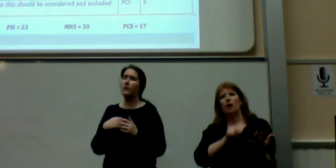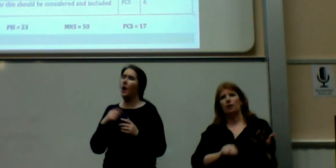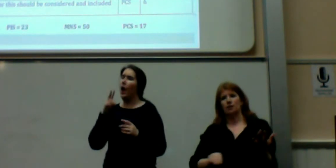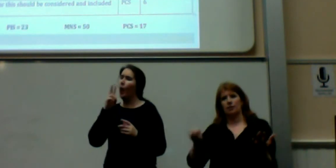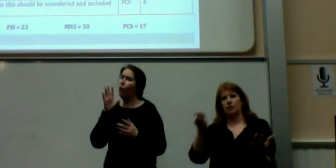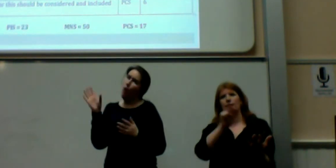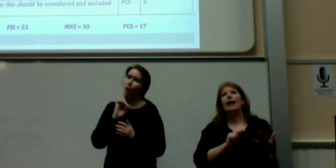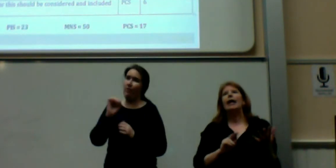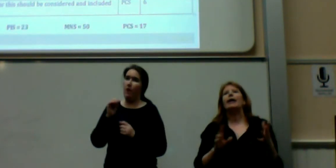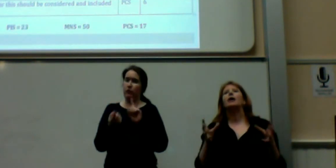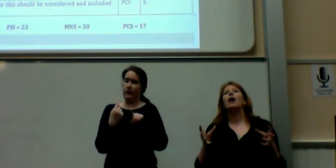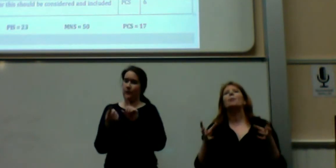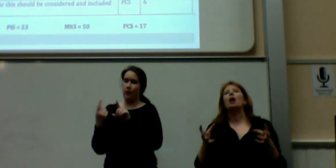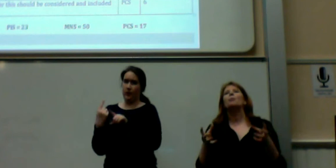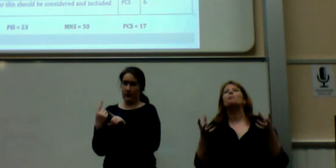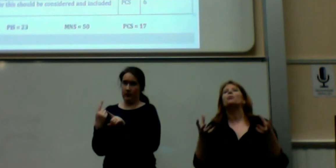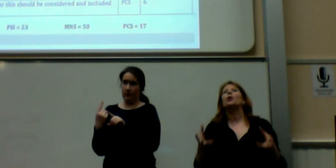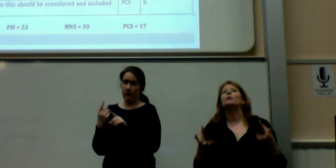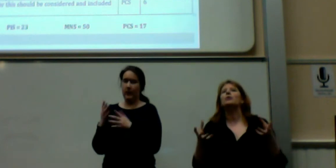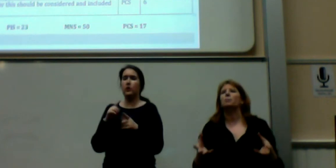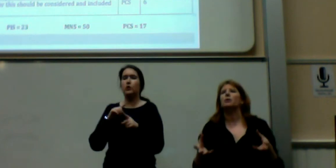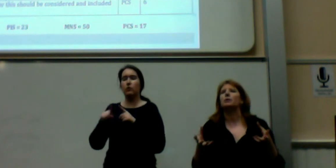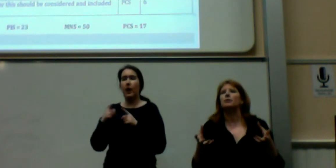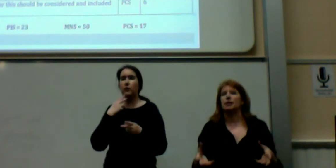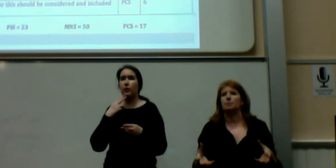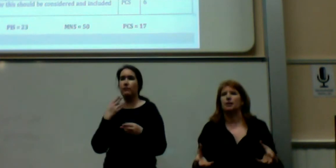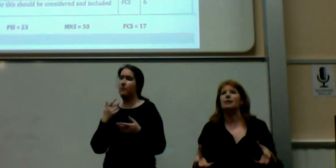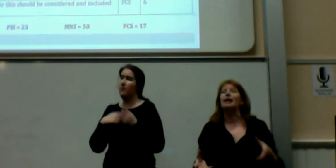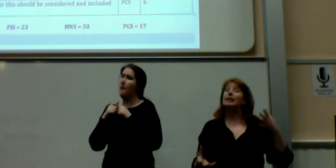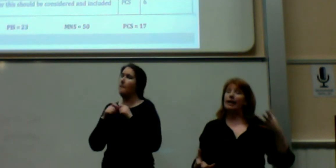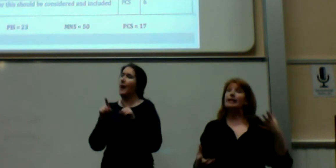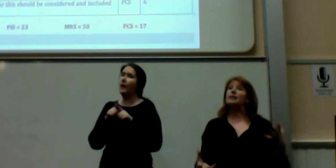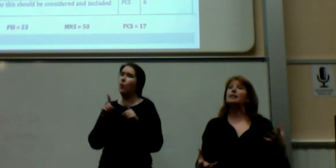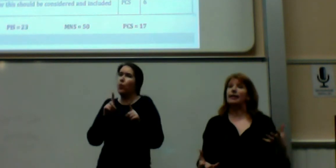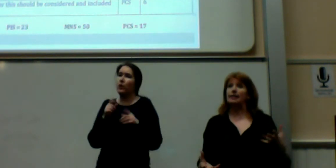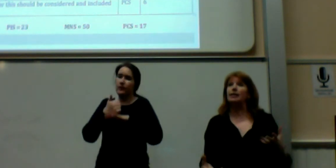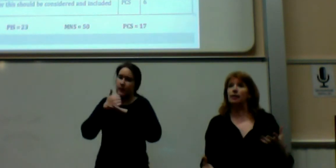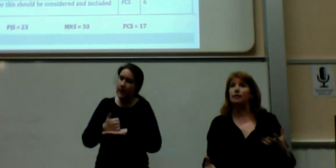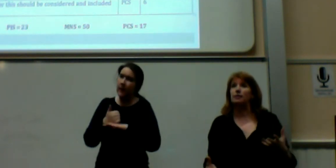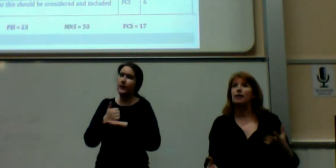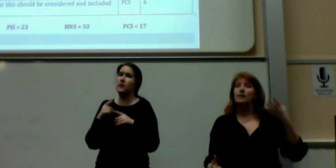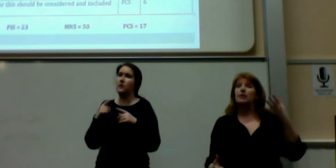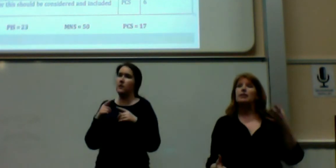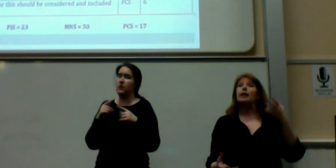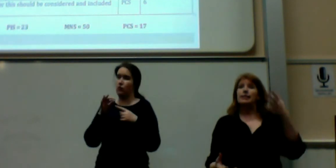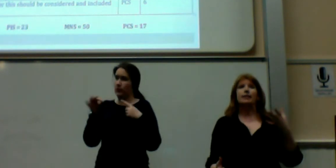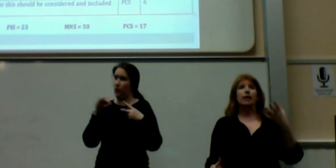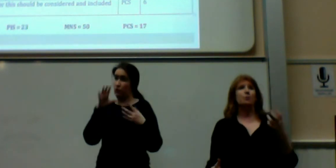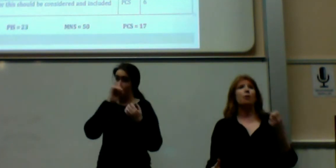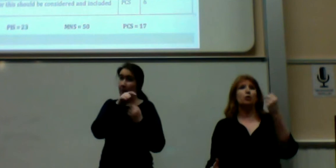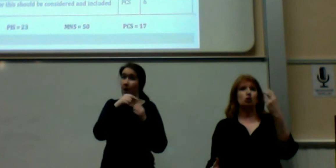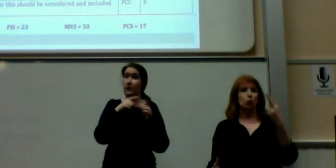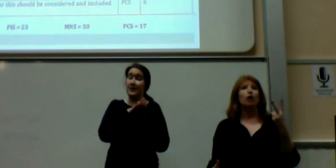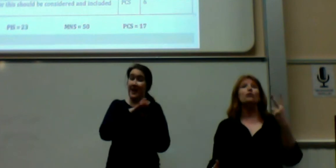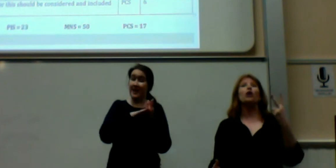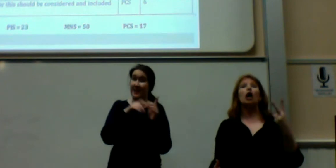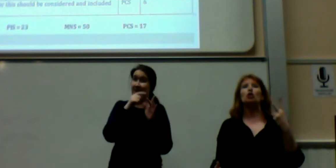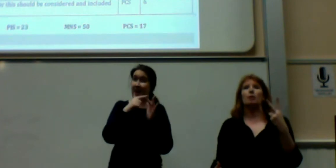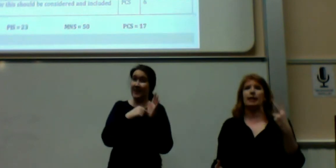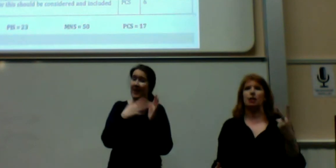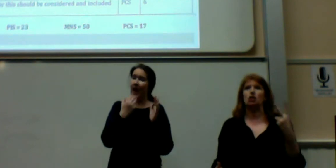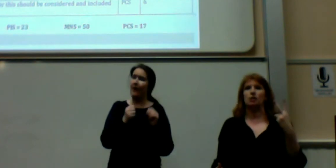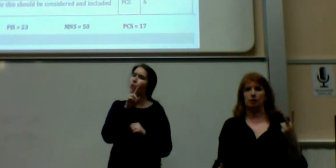the responses and come up with prototypical statements like the DIT does. The DIT came up with